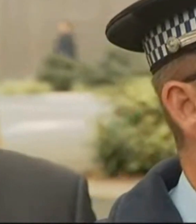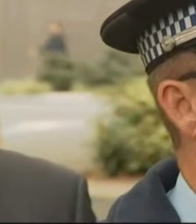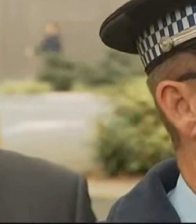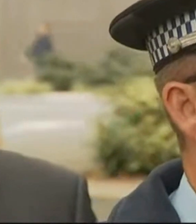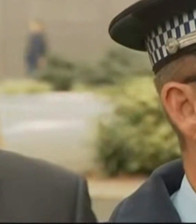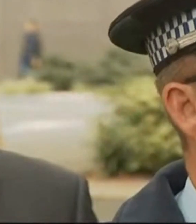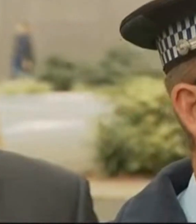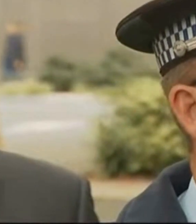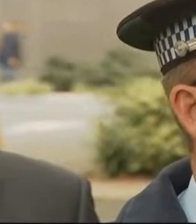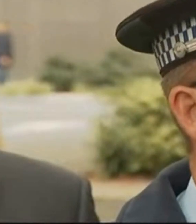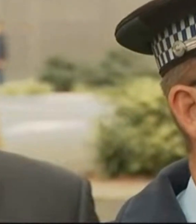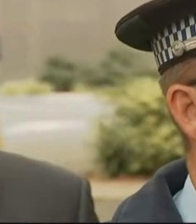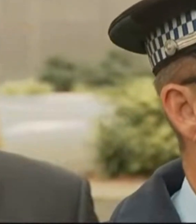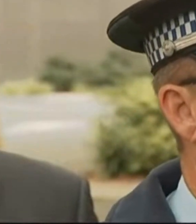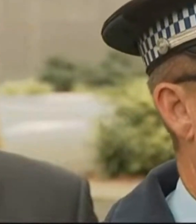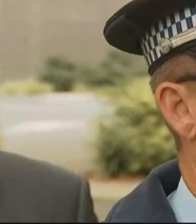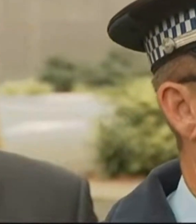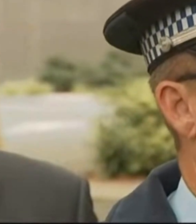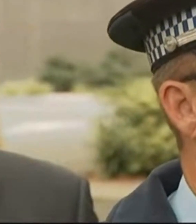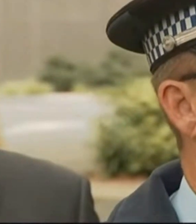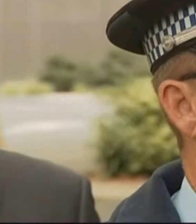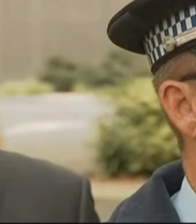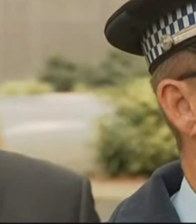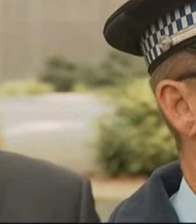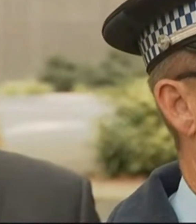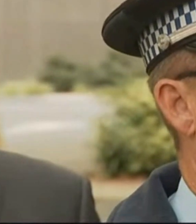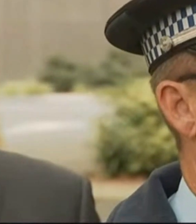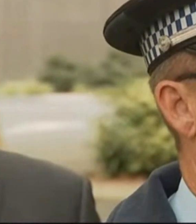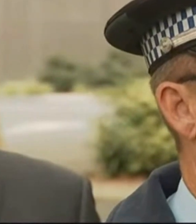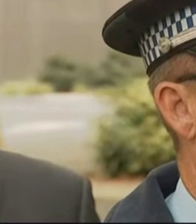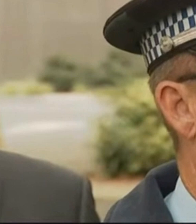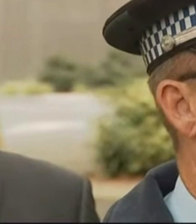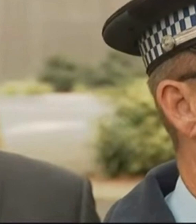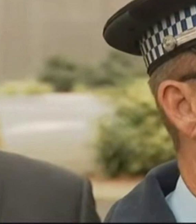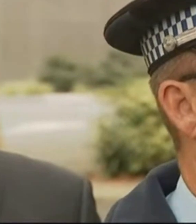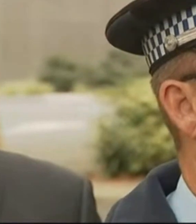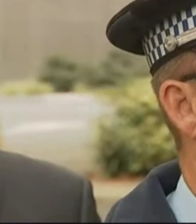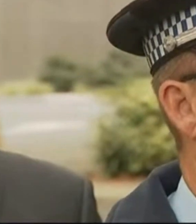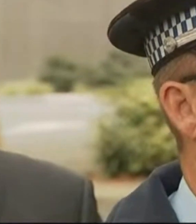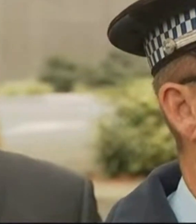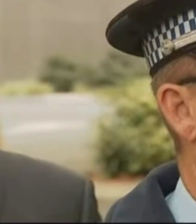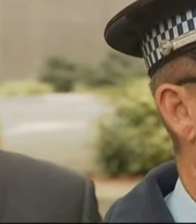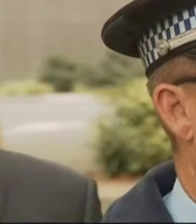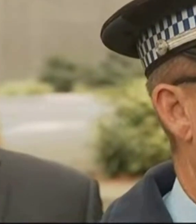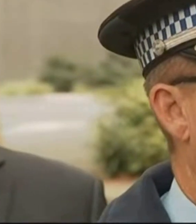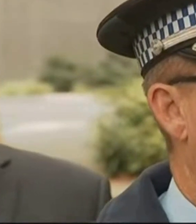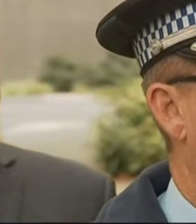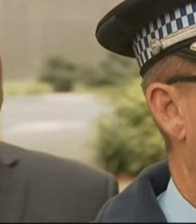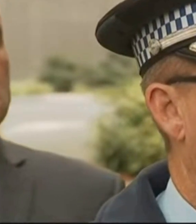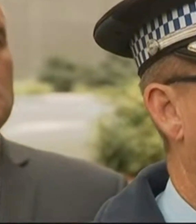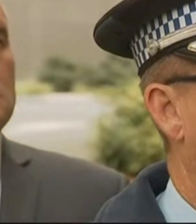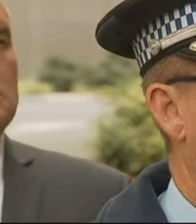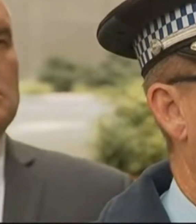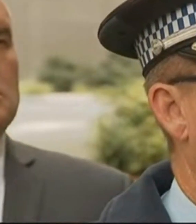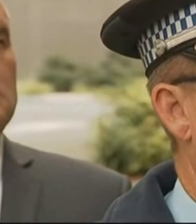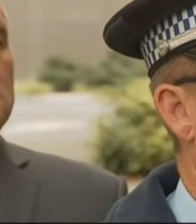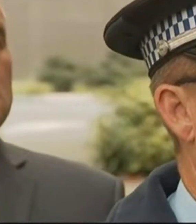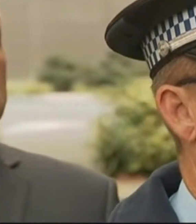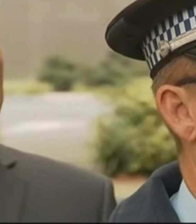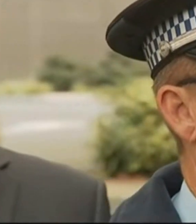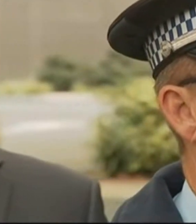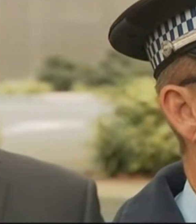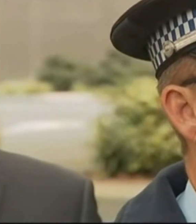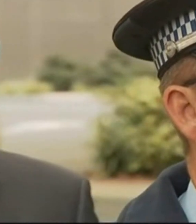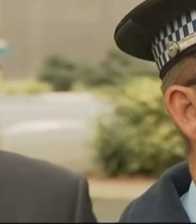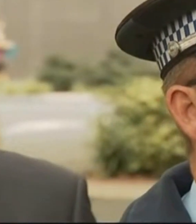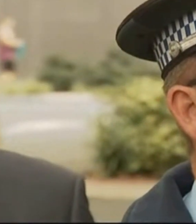that. In fact, we have commenced the compliance checking regime in relation to residents returning from Victoria. What about for the Crossroads? Because